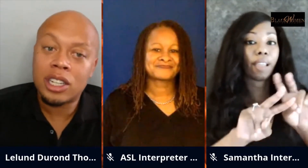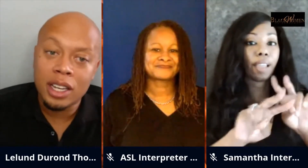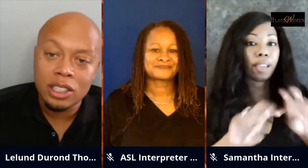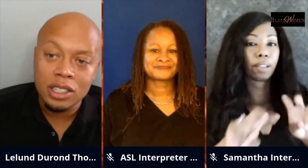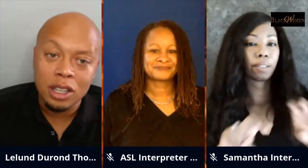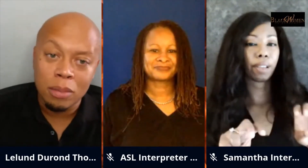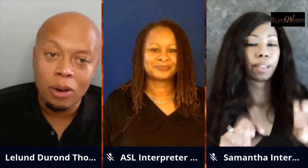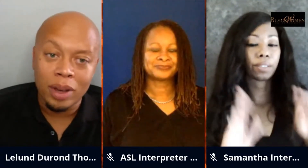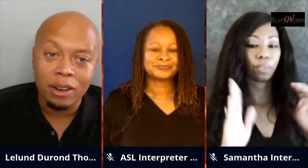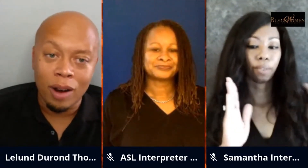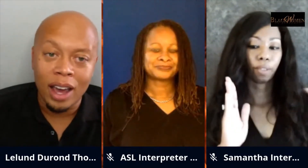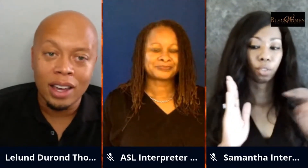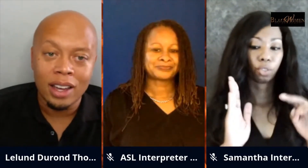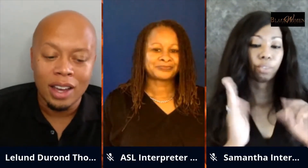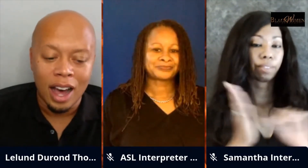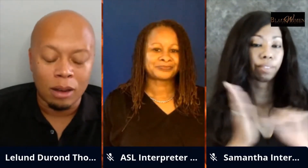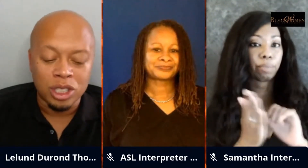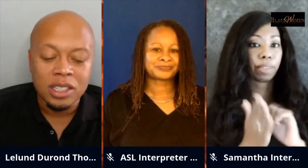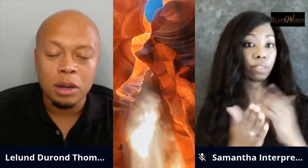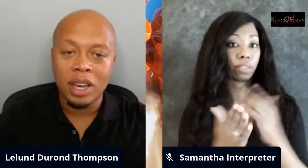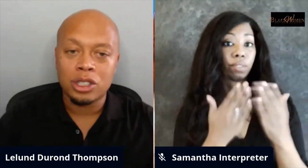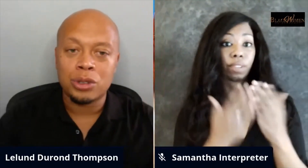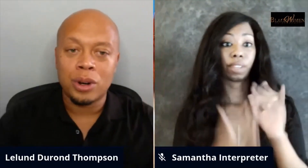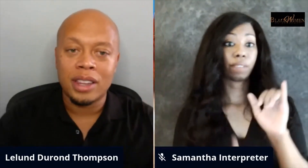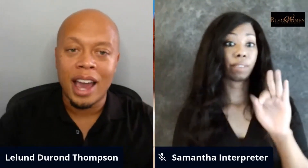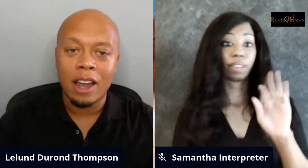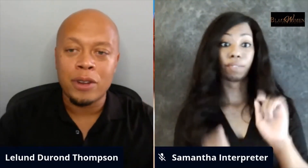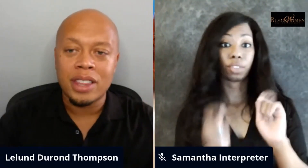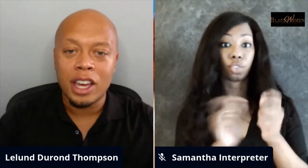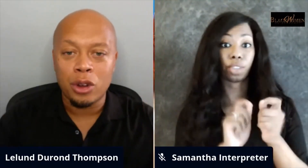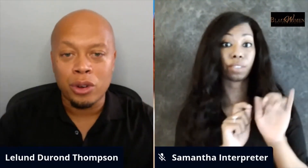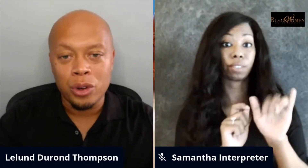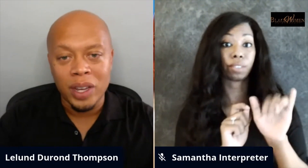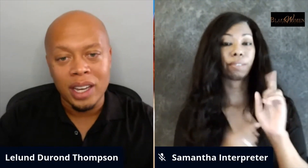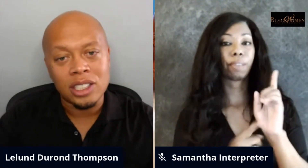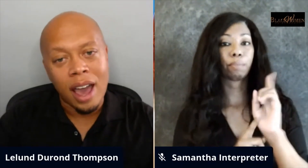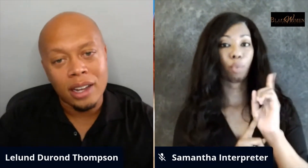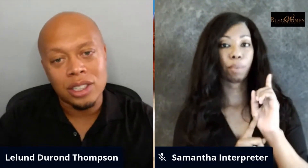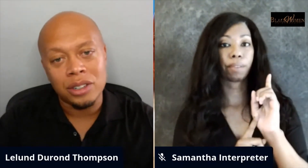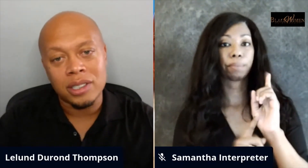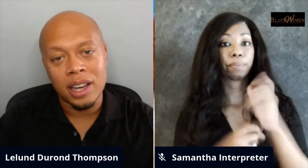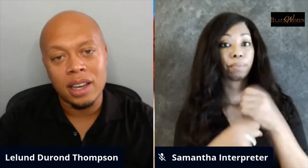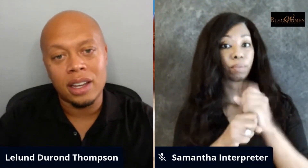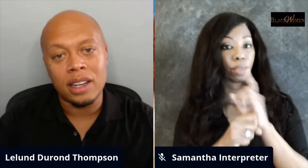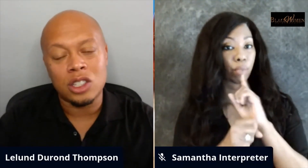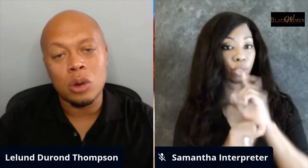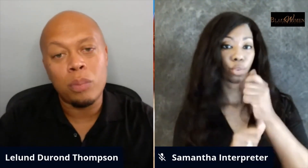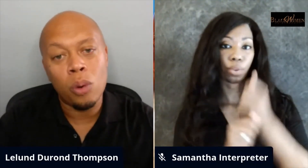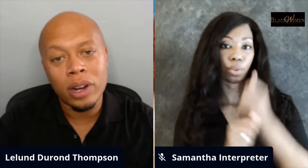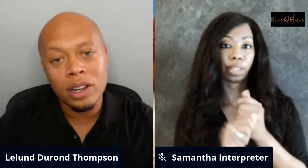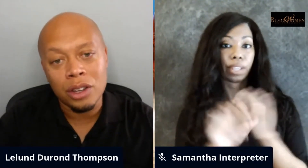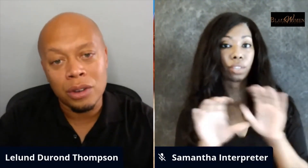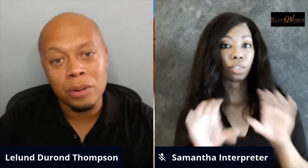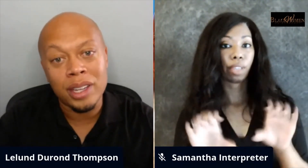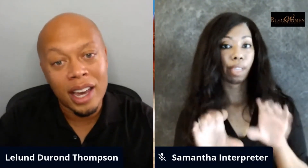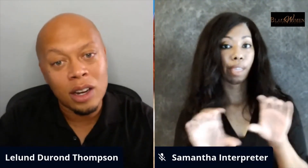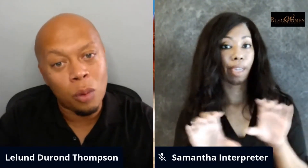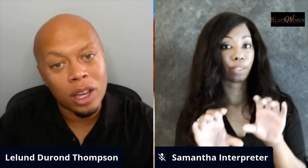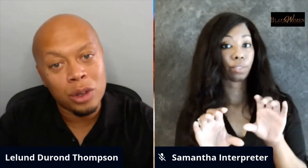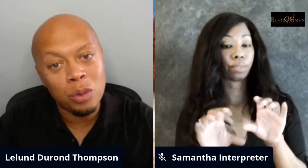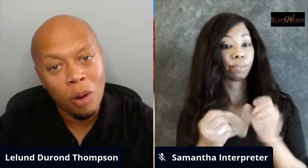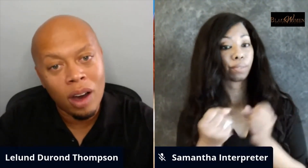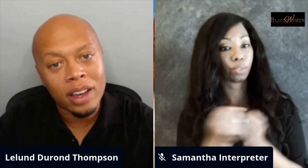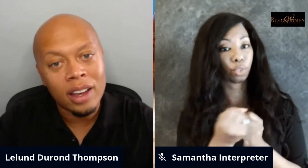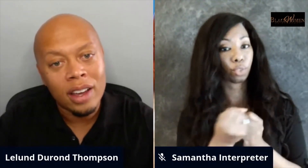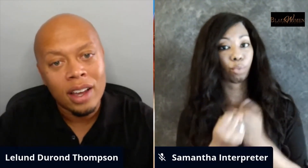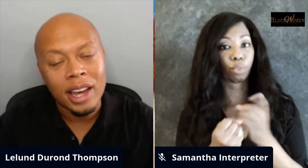if it changes in the moment, right? Just to make sure that everything you're doing, each action you're taking is supporting you getting what